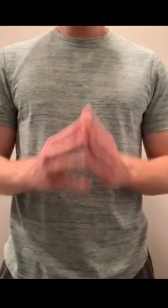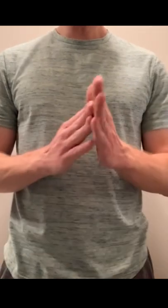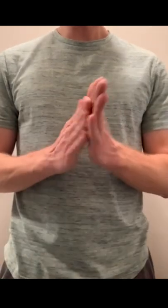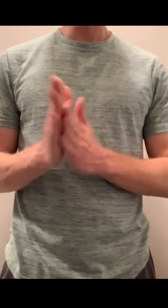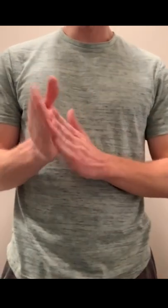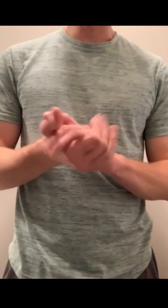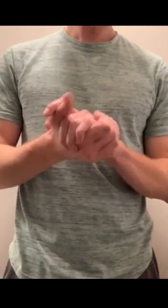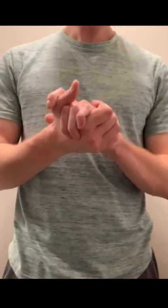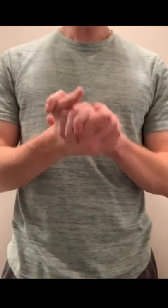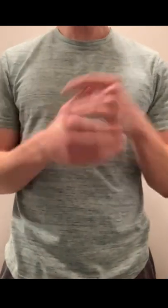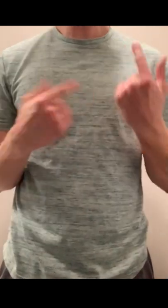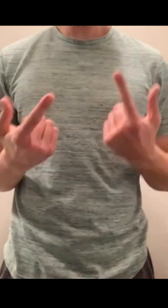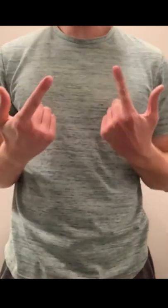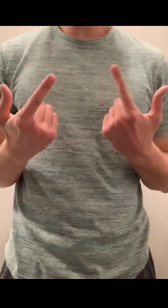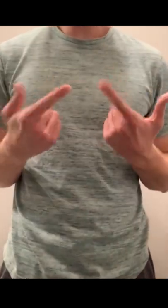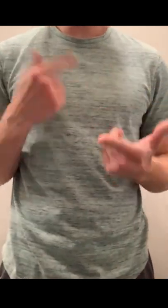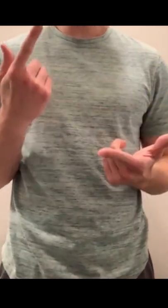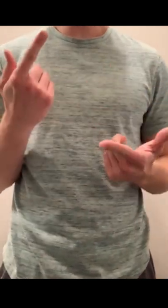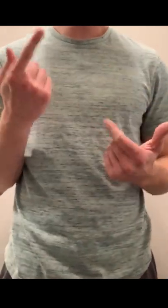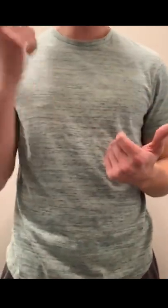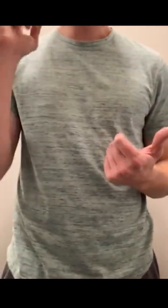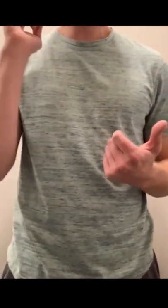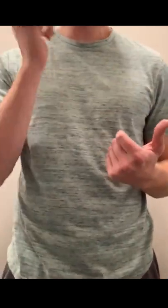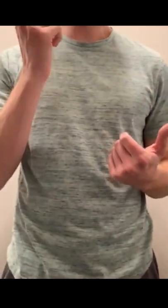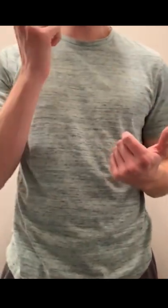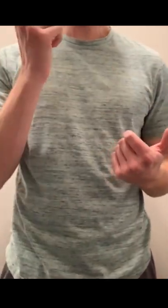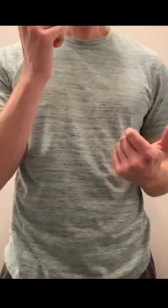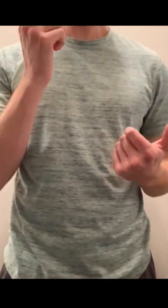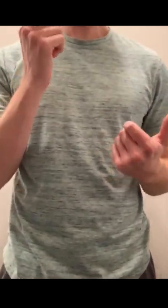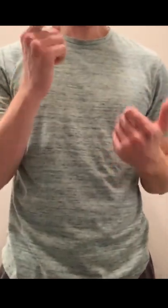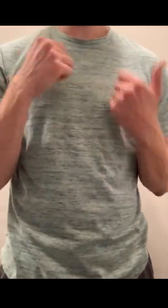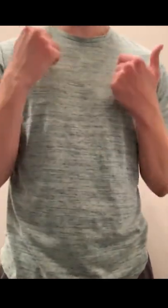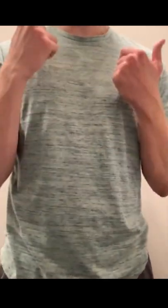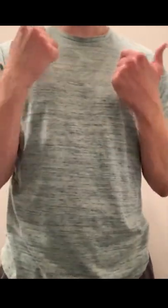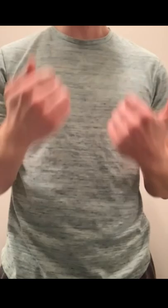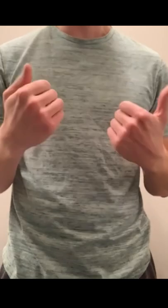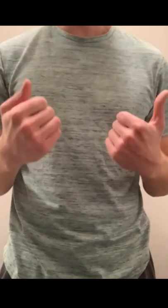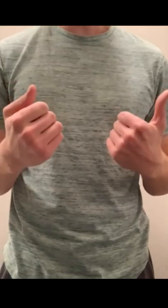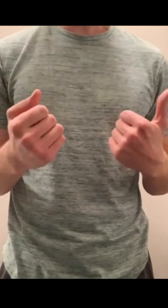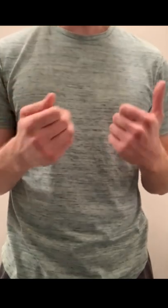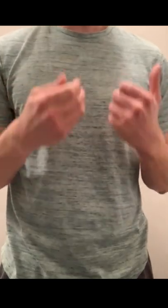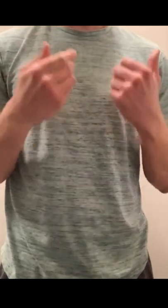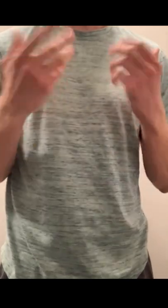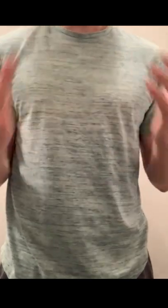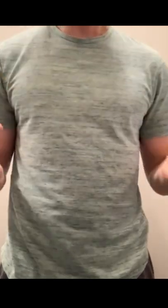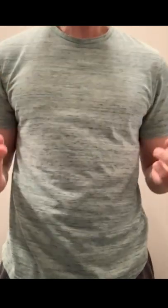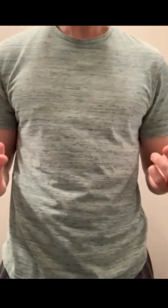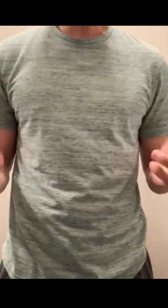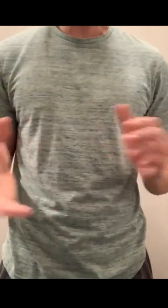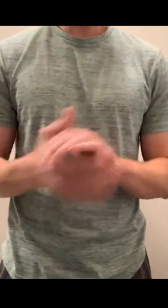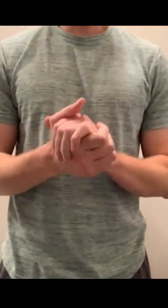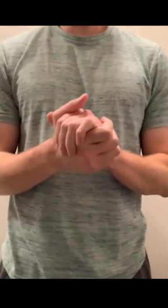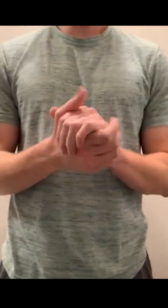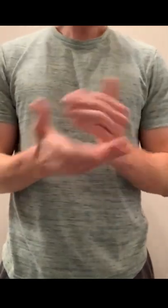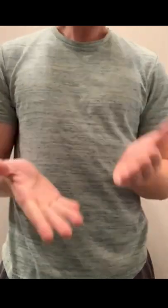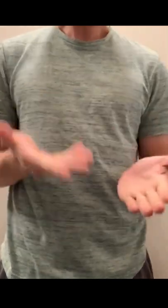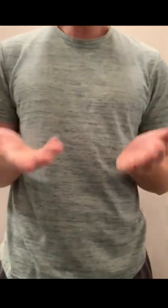Good evening. Today, I'm actually using a different little foam piece on top of the microphone, so let's hope that works. I apologize if the sound is a little bit